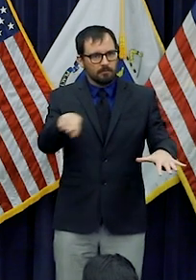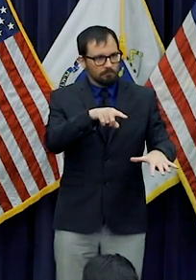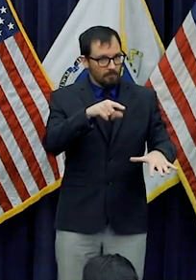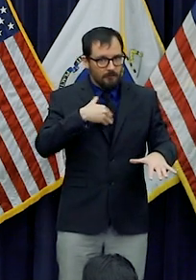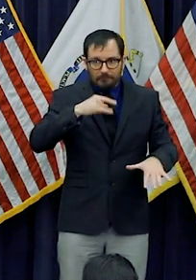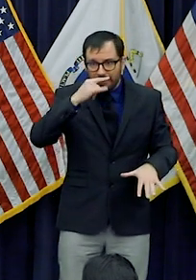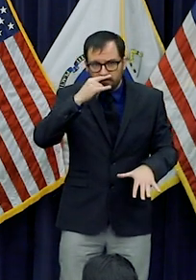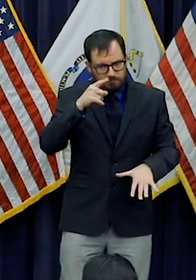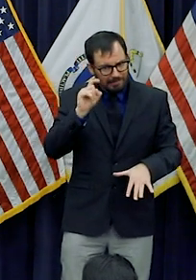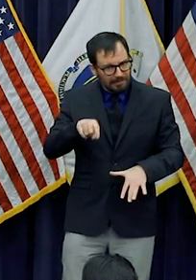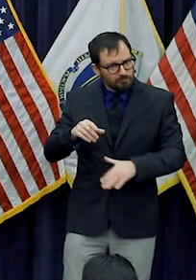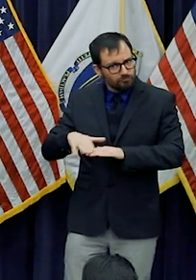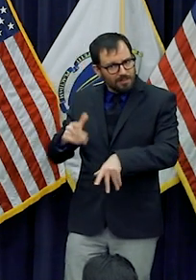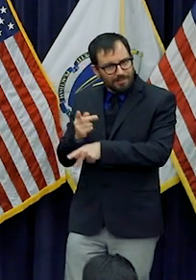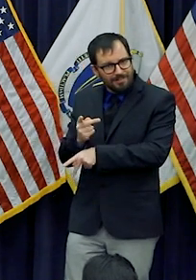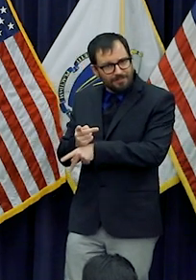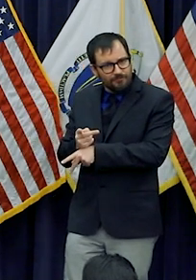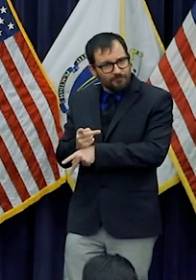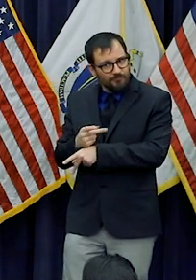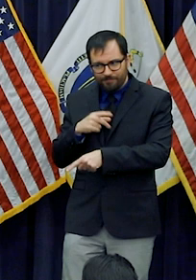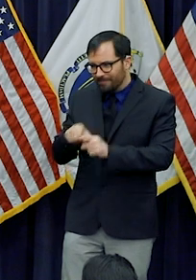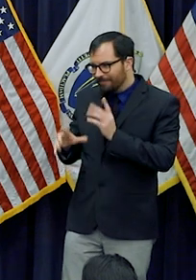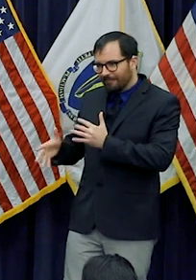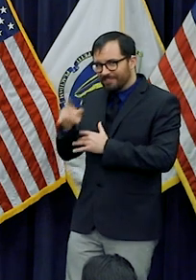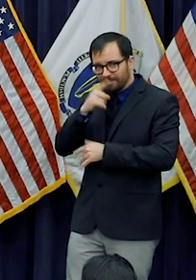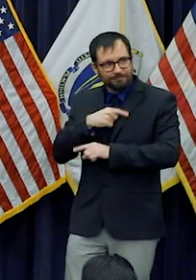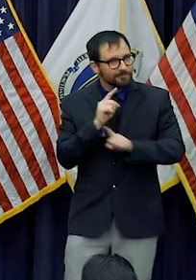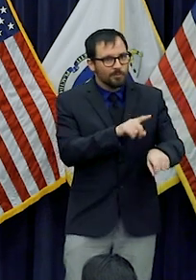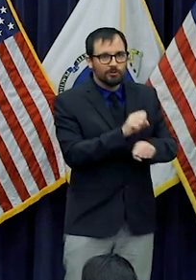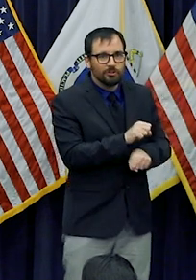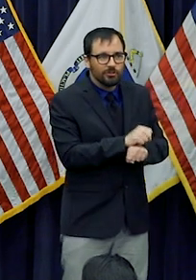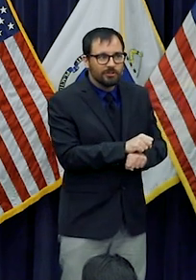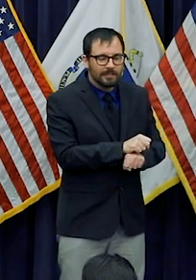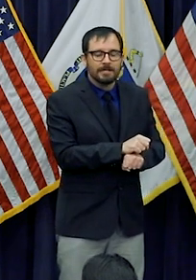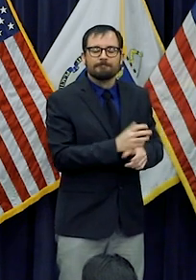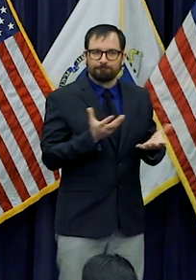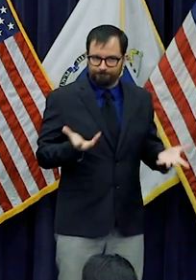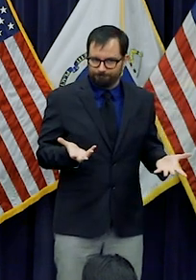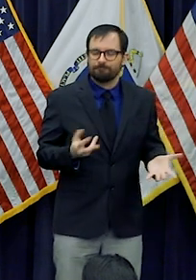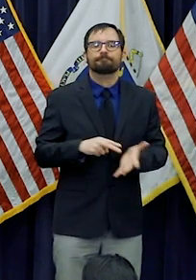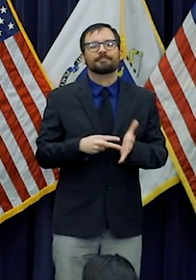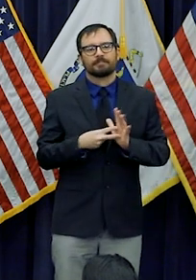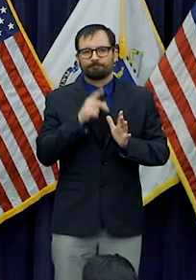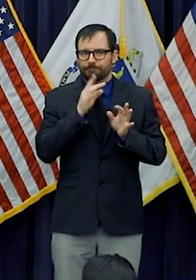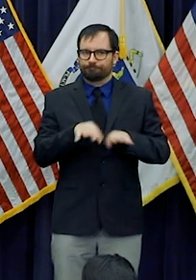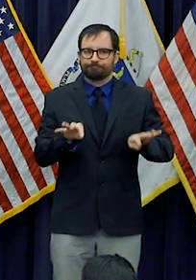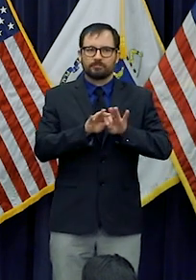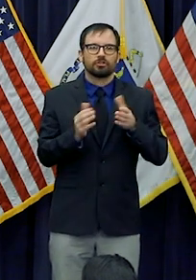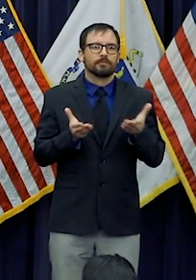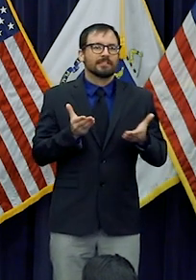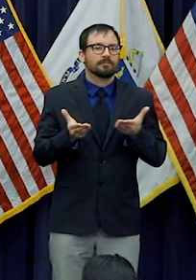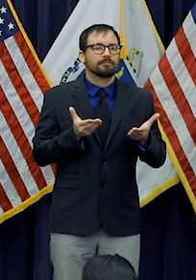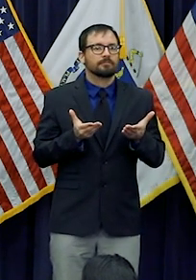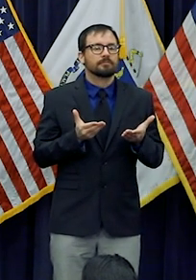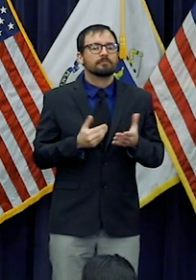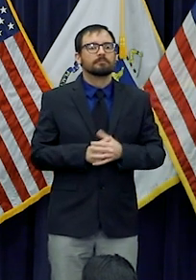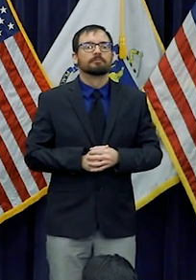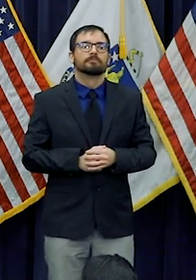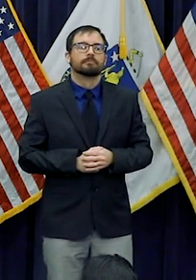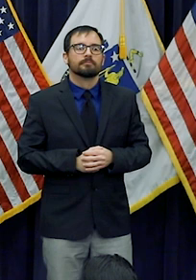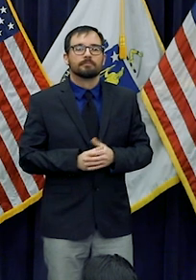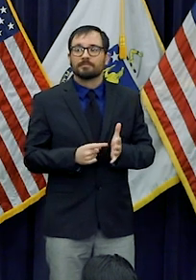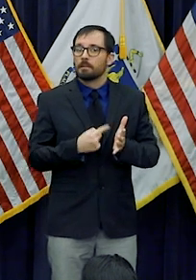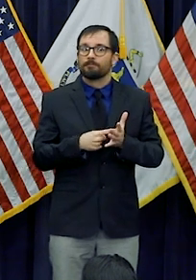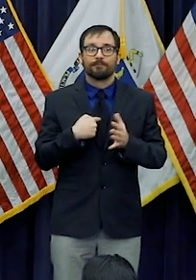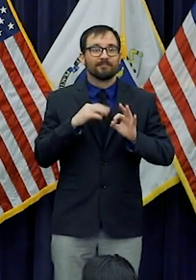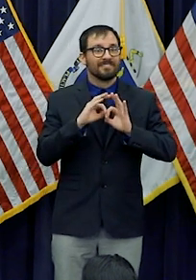their work. And there are times when our families are on the front lines and don't have another option for their children. So starting